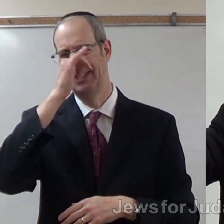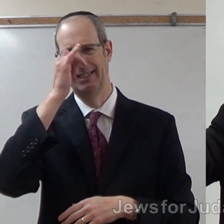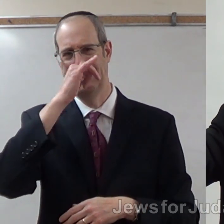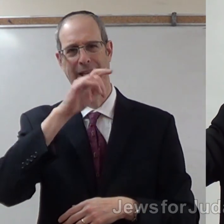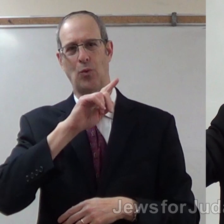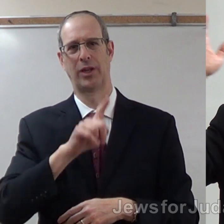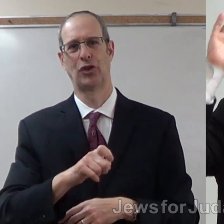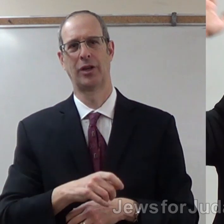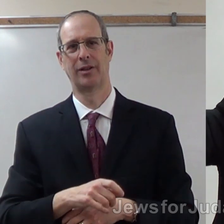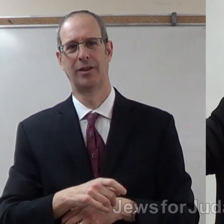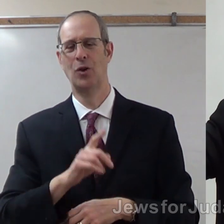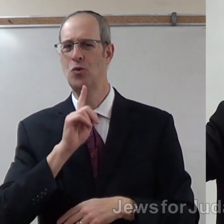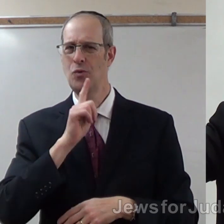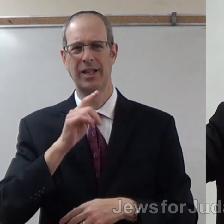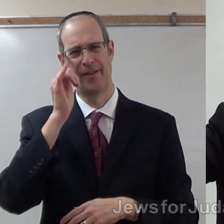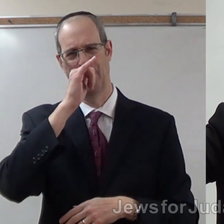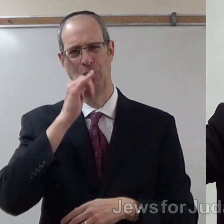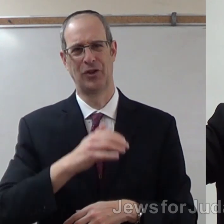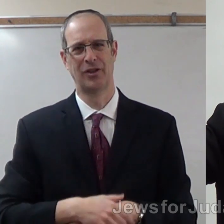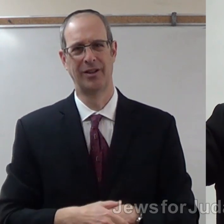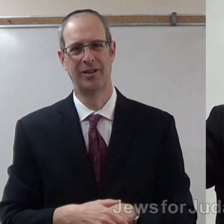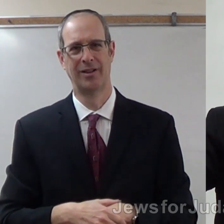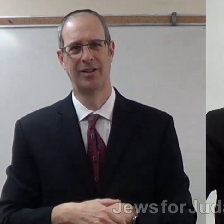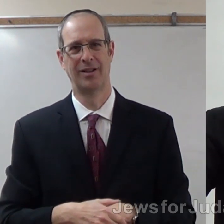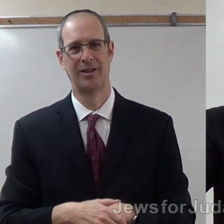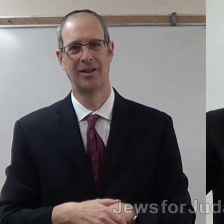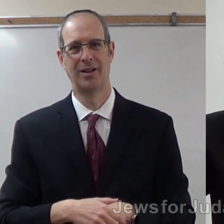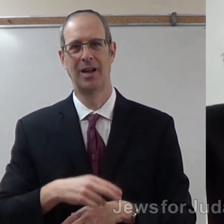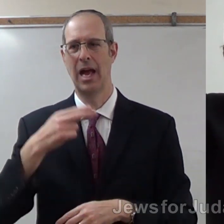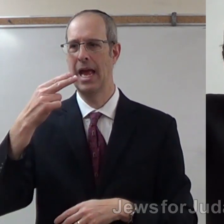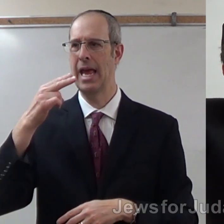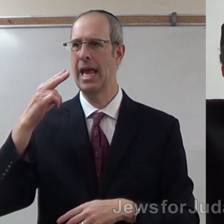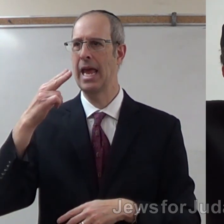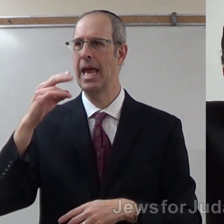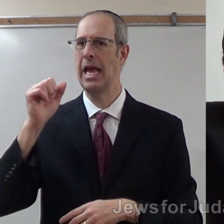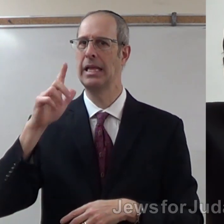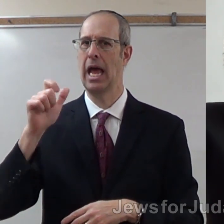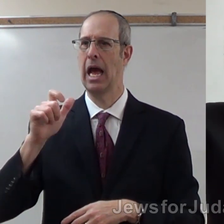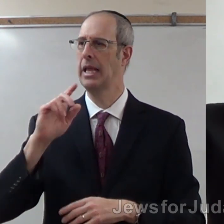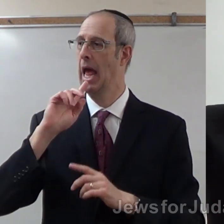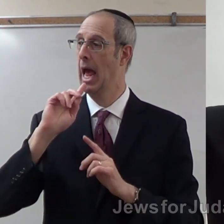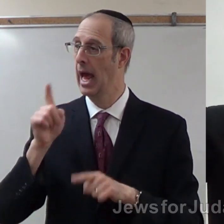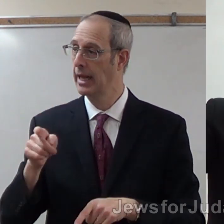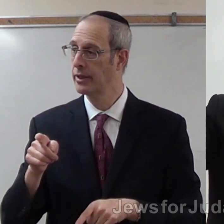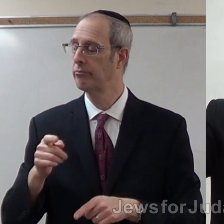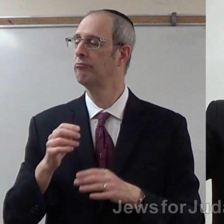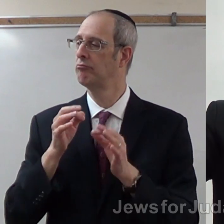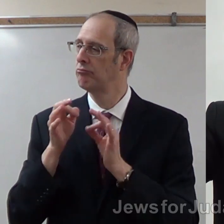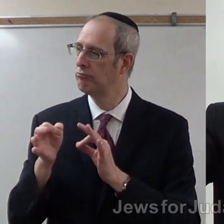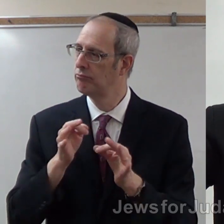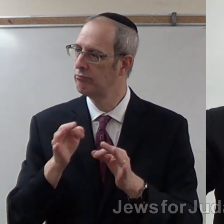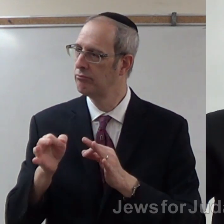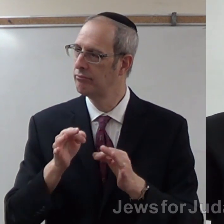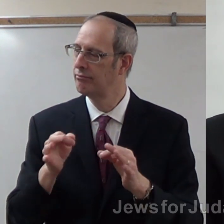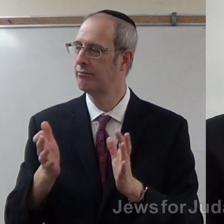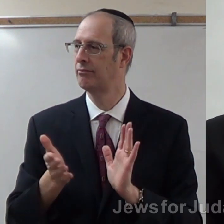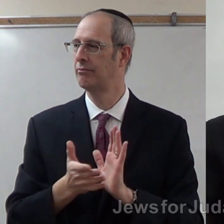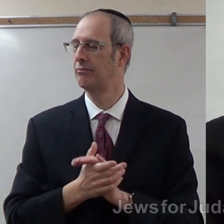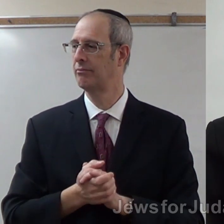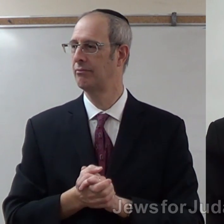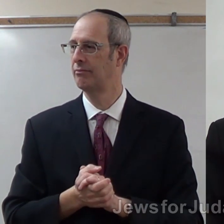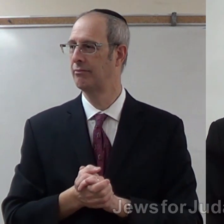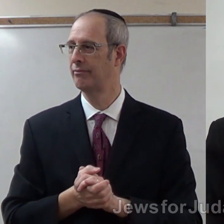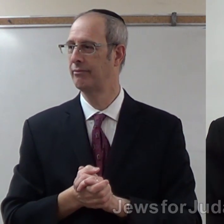question. Very foolish question. And Hillel gives him an answer. Hillel explains to him.